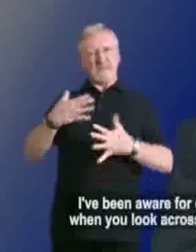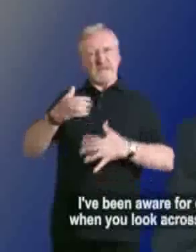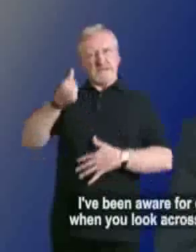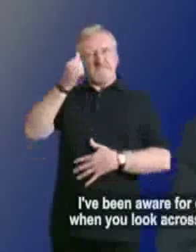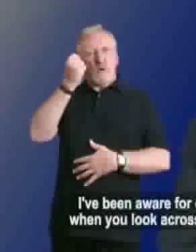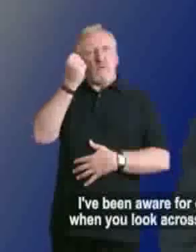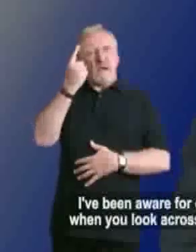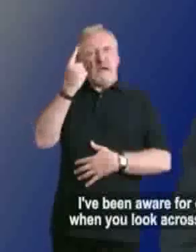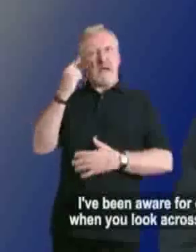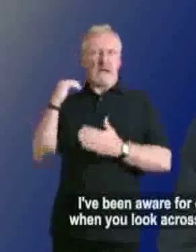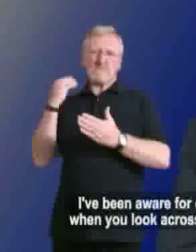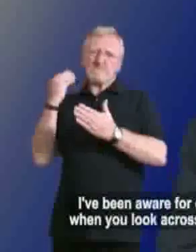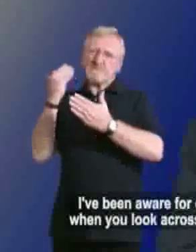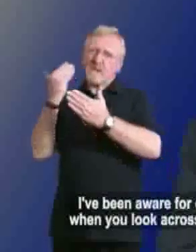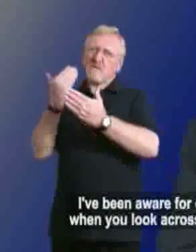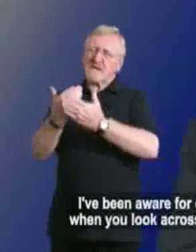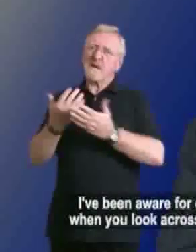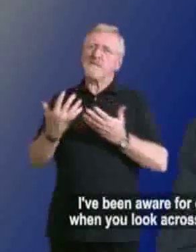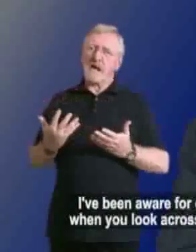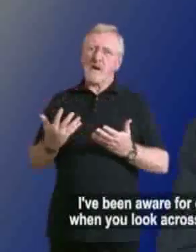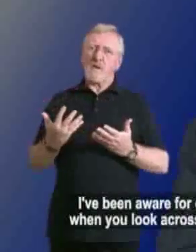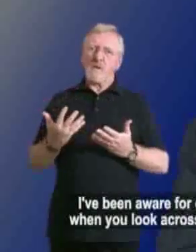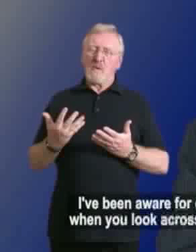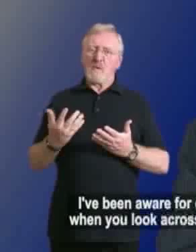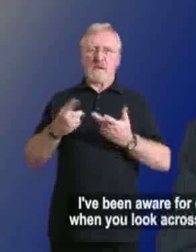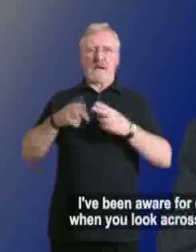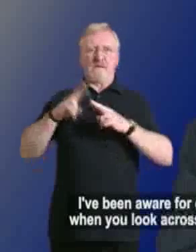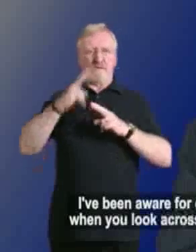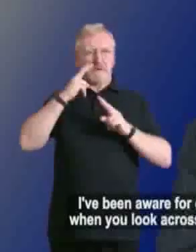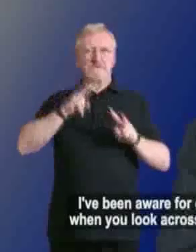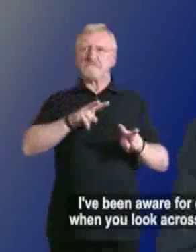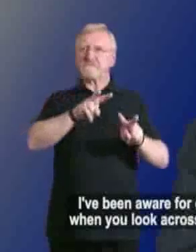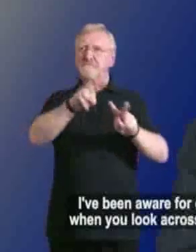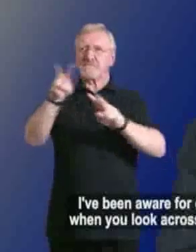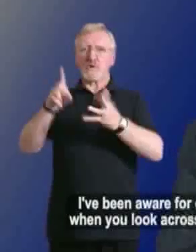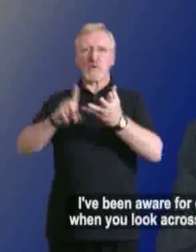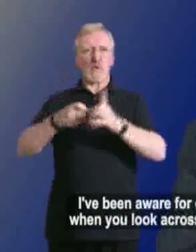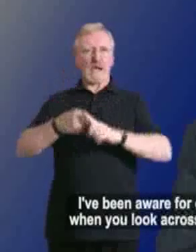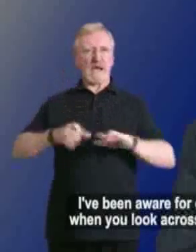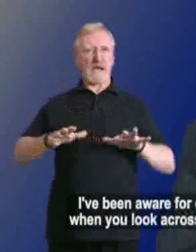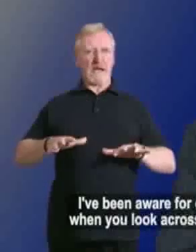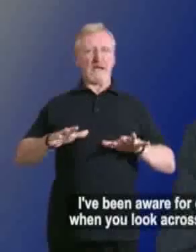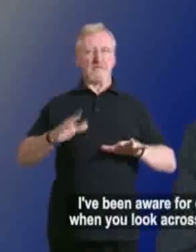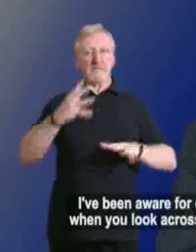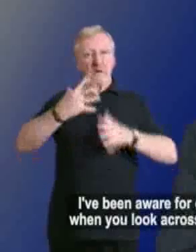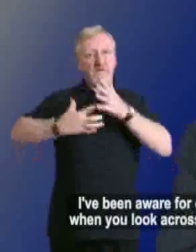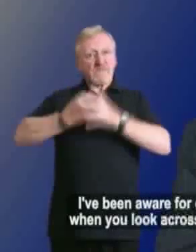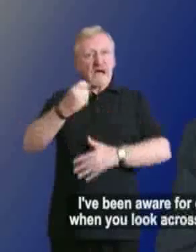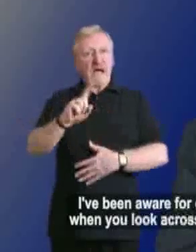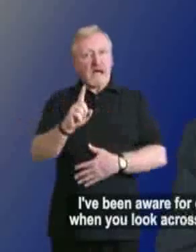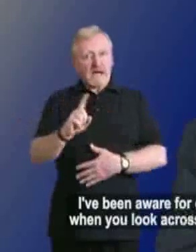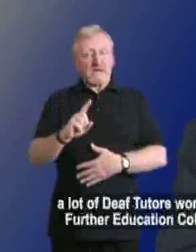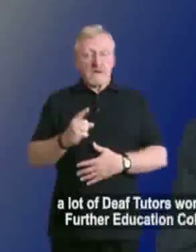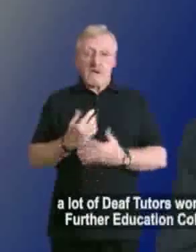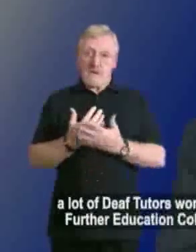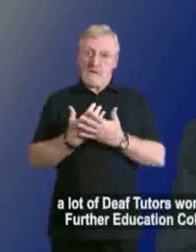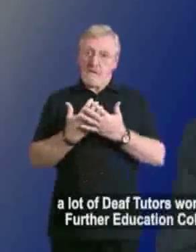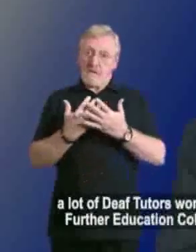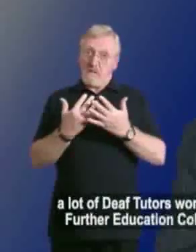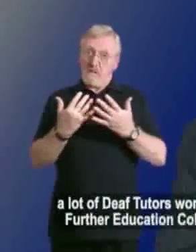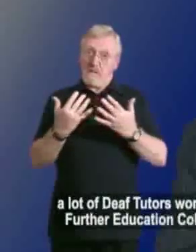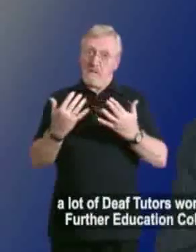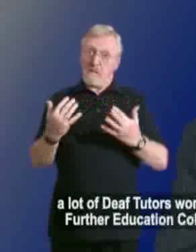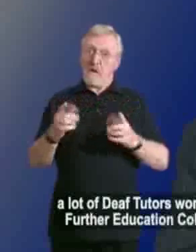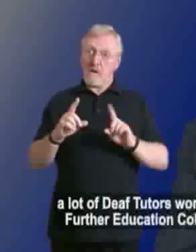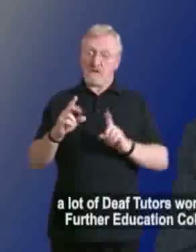I've been aware for quite some time now that when you look across the UK, you will find quite a